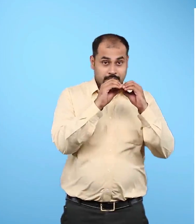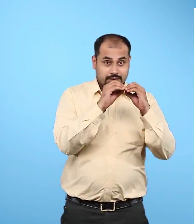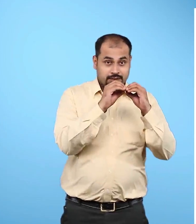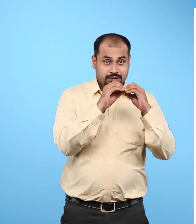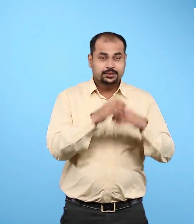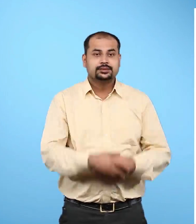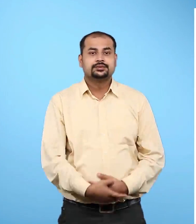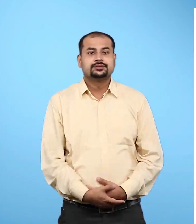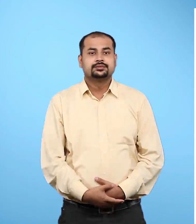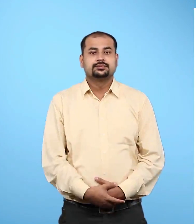B.